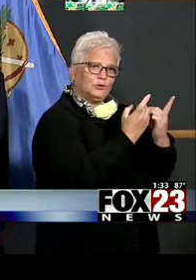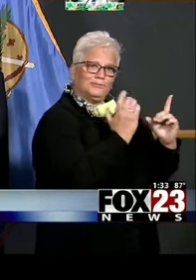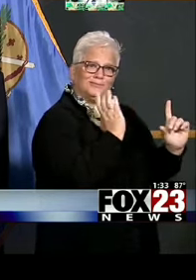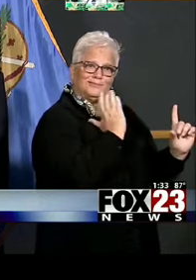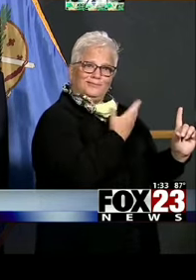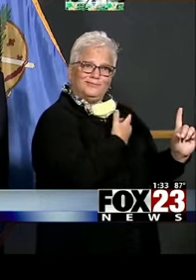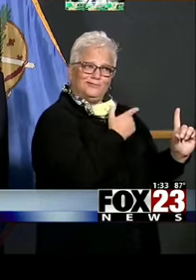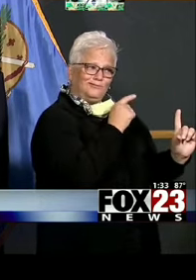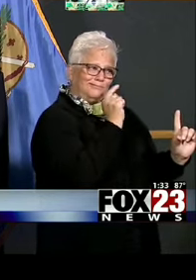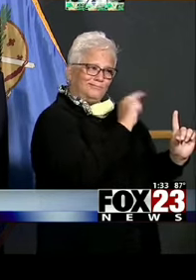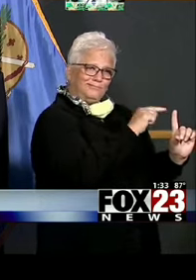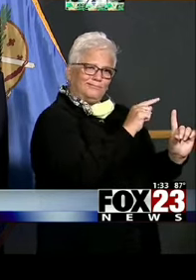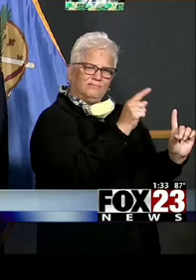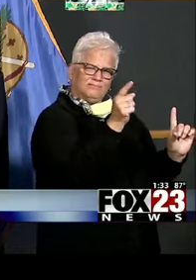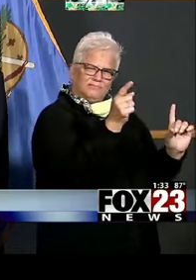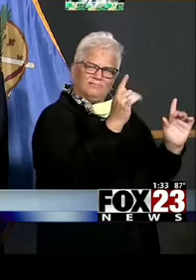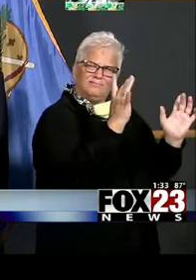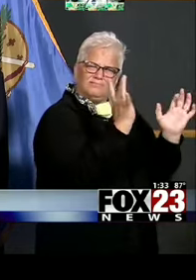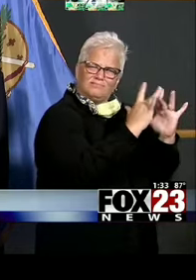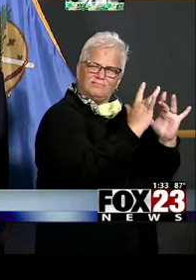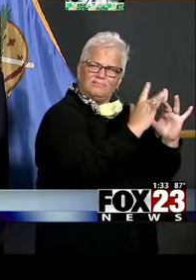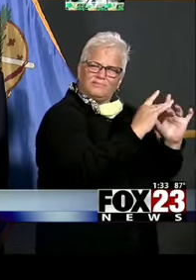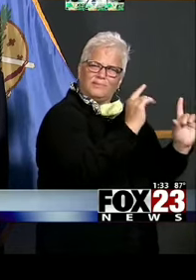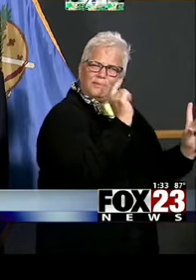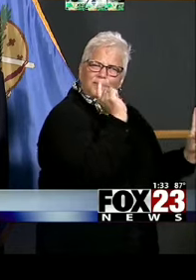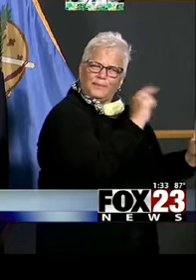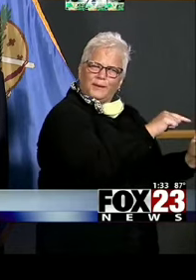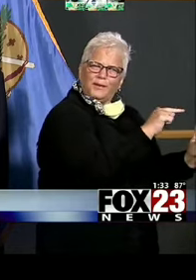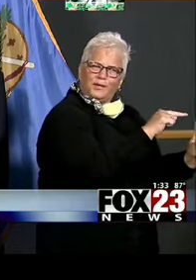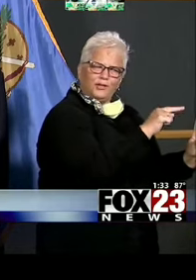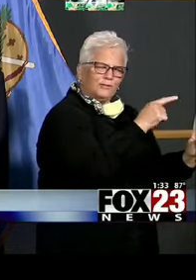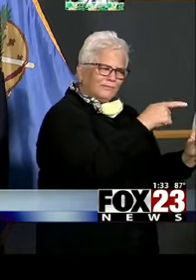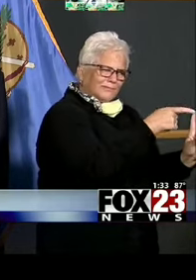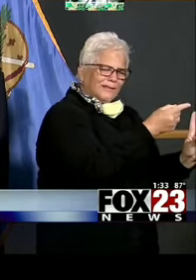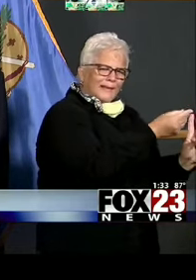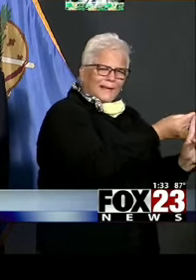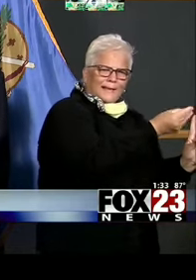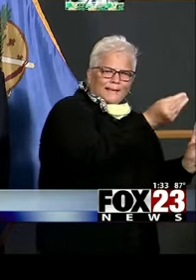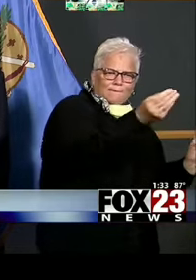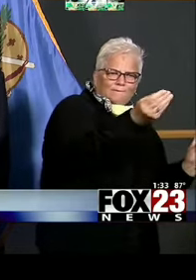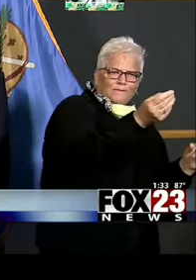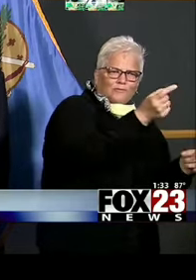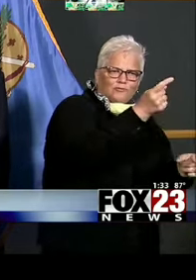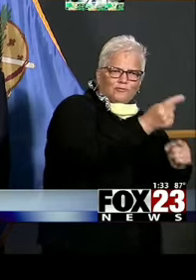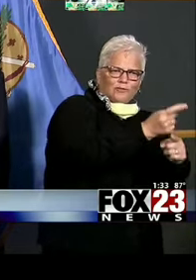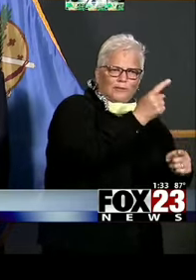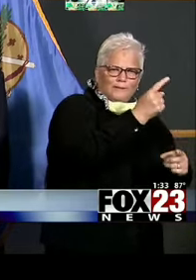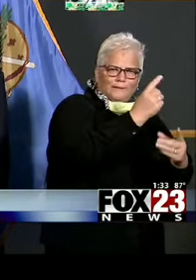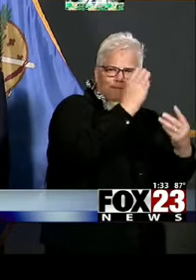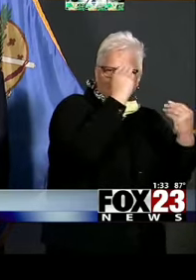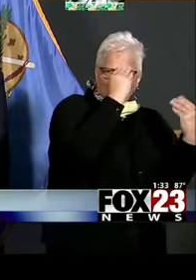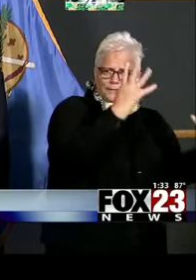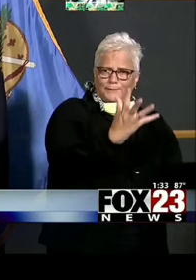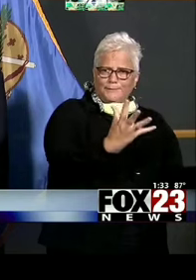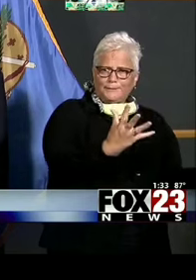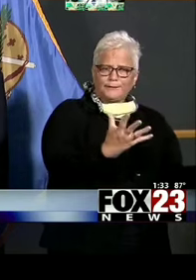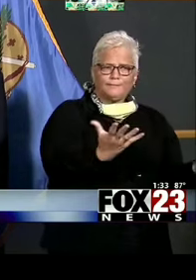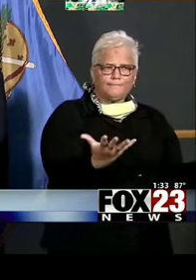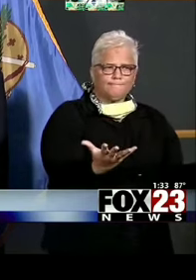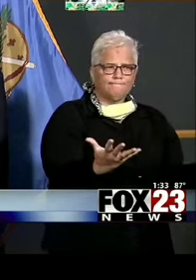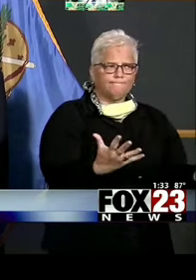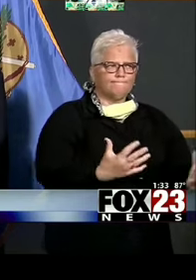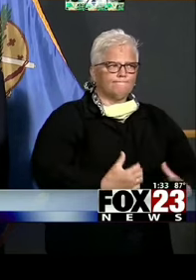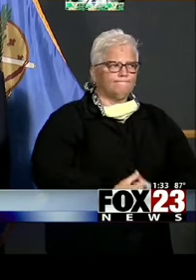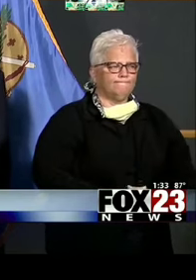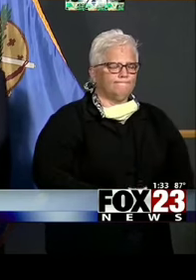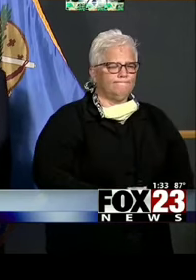in his head and body. Zarkeshan was shot in his head, upper body, and lower body. Documents say Ware stood over Johnson after he'd been